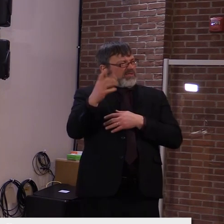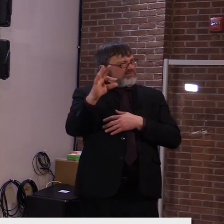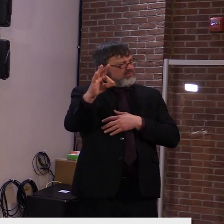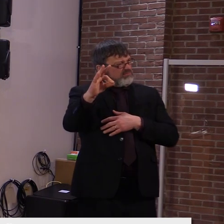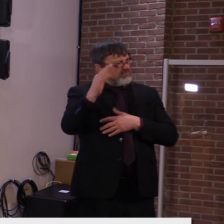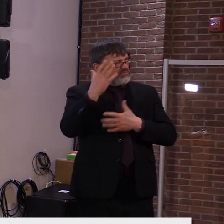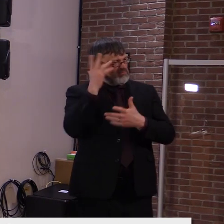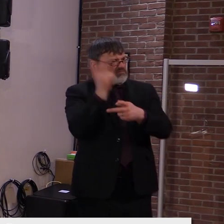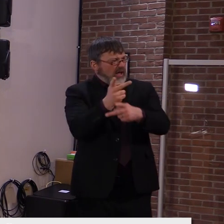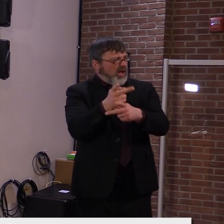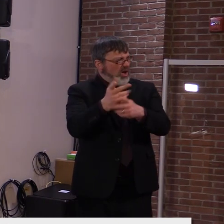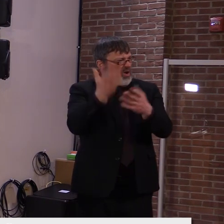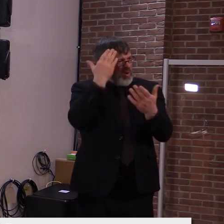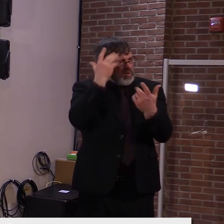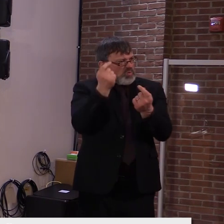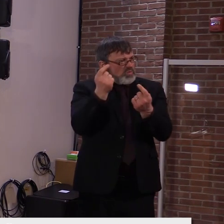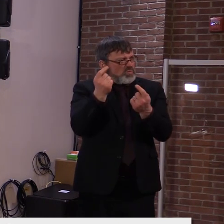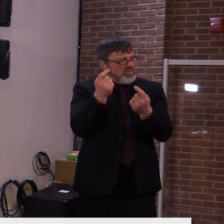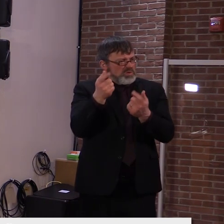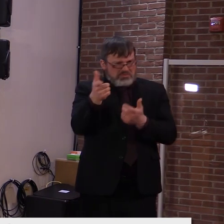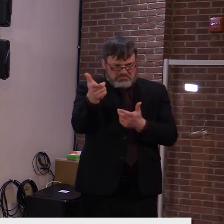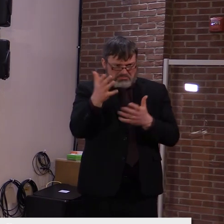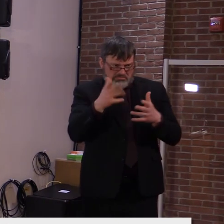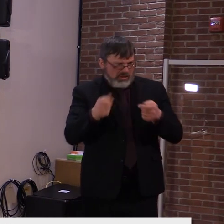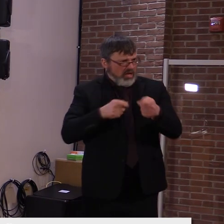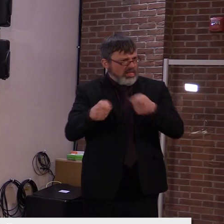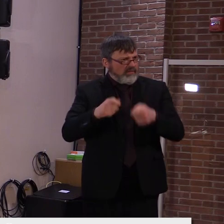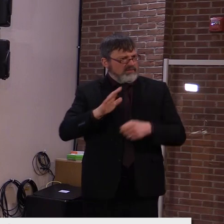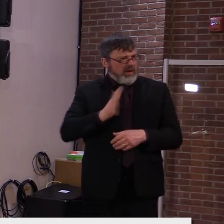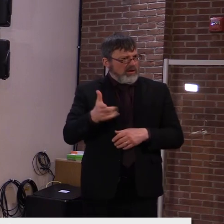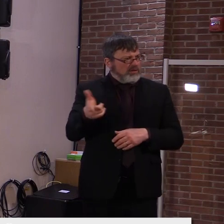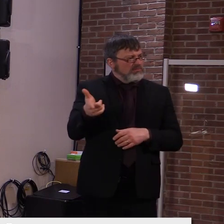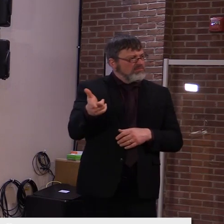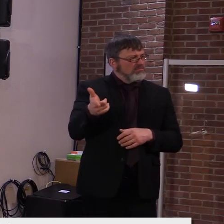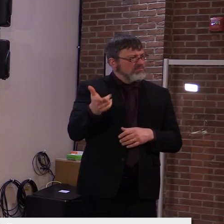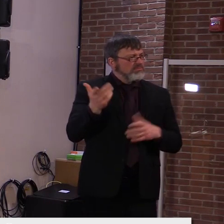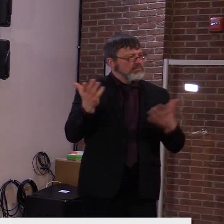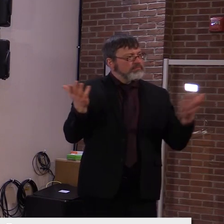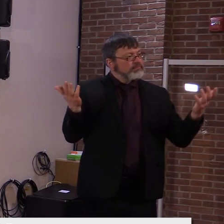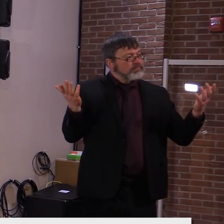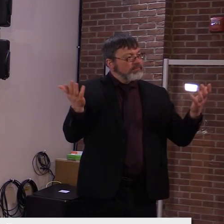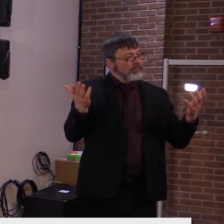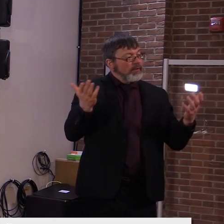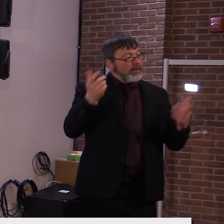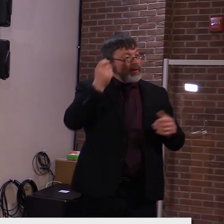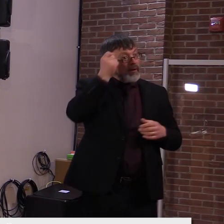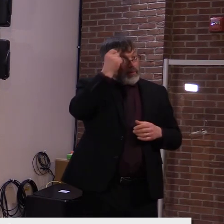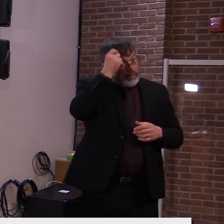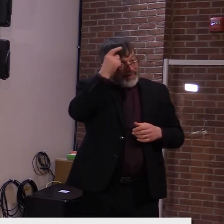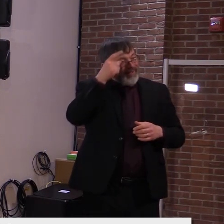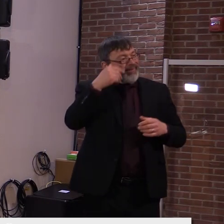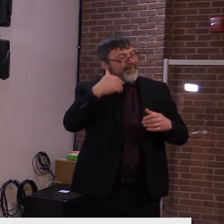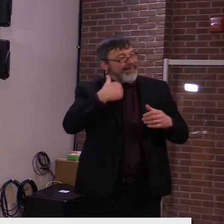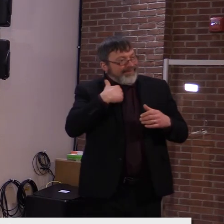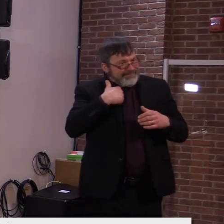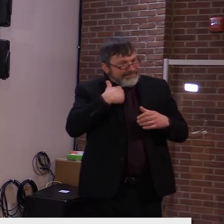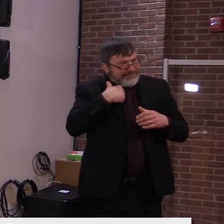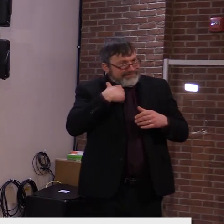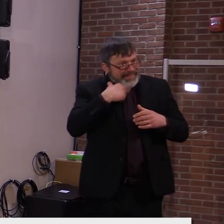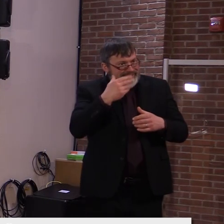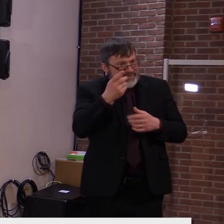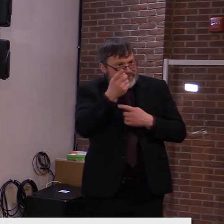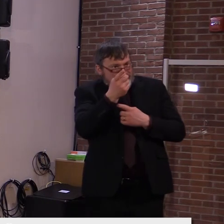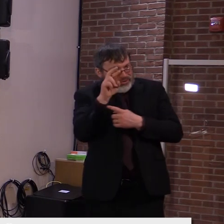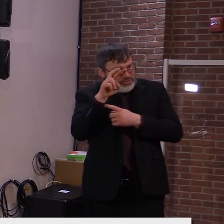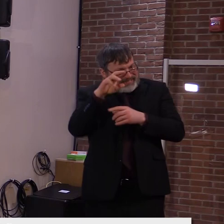you know, and as Commissioner Baker said, they have a doctor on site and on call 24/7 up there